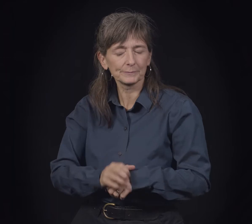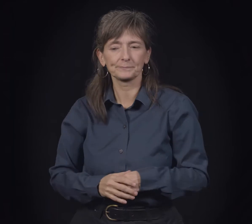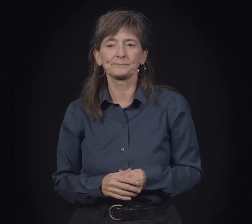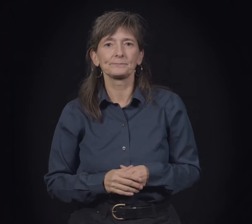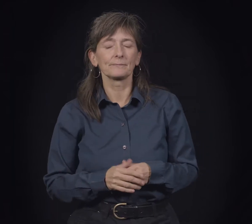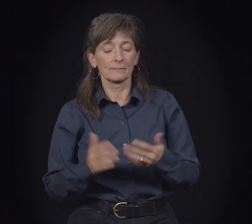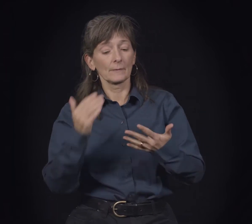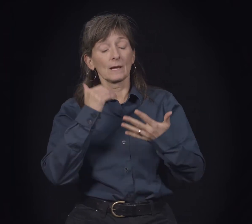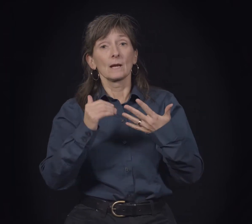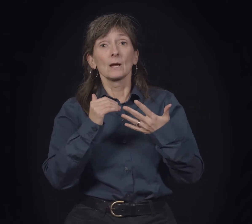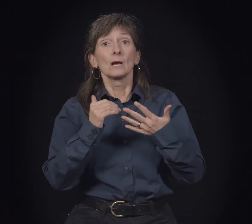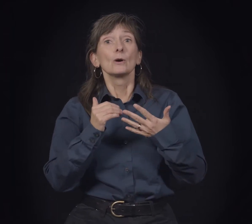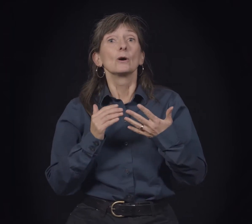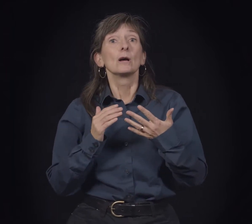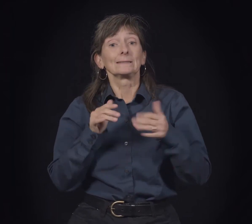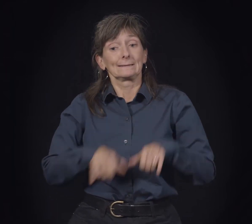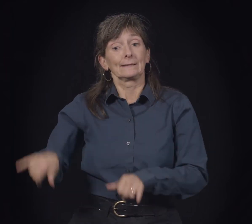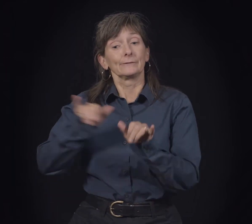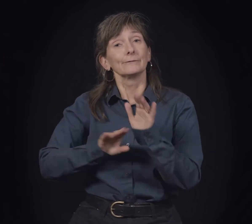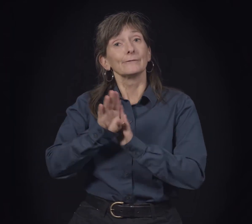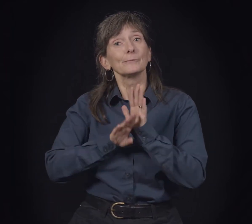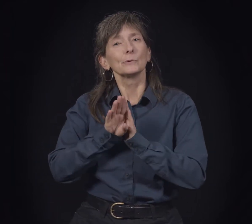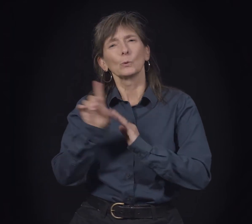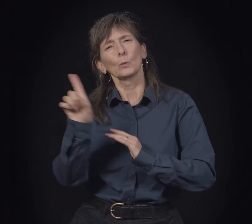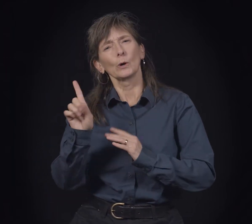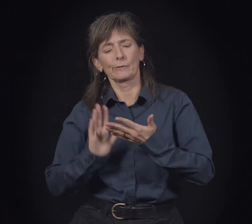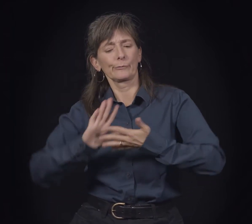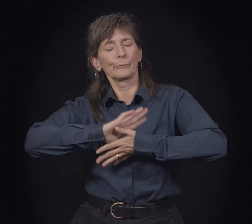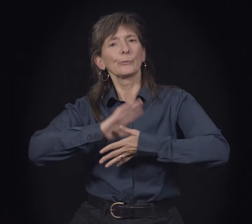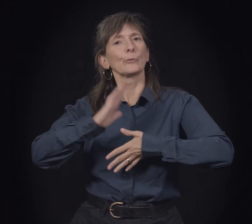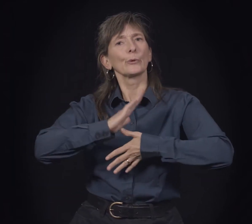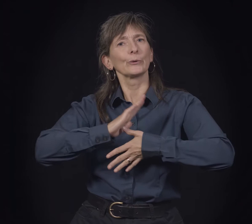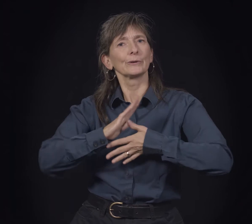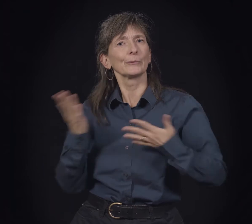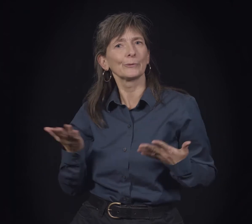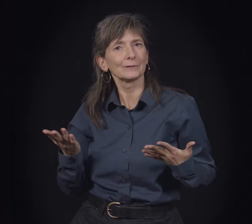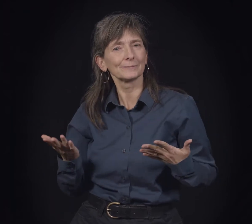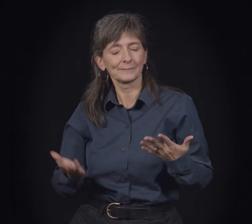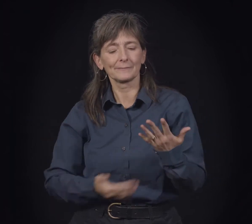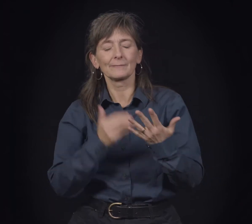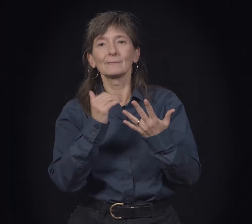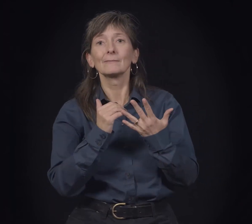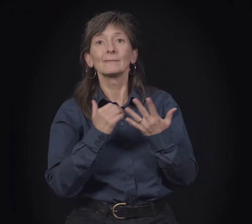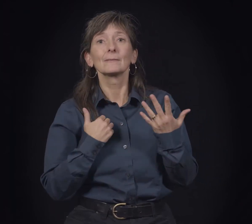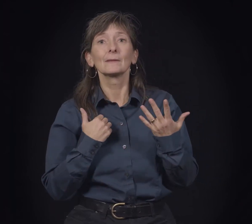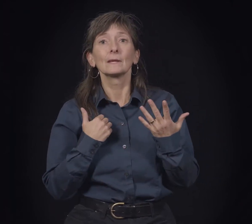What are the priority areas for the development of standards? How should government ensure ongoing